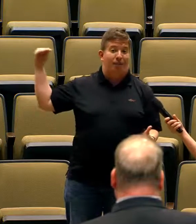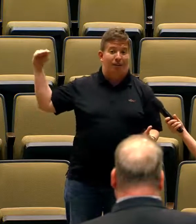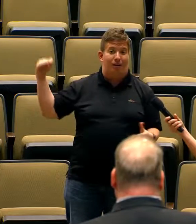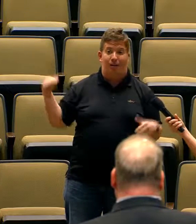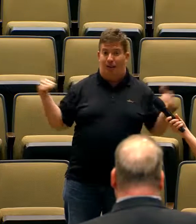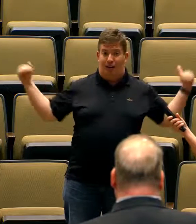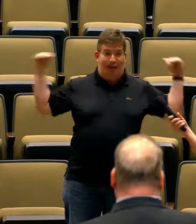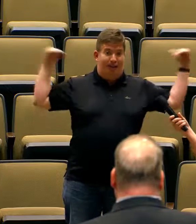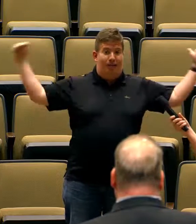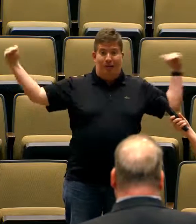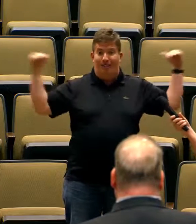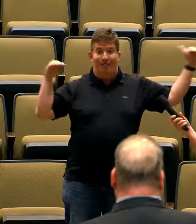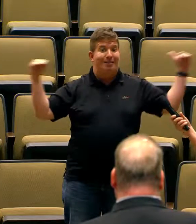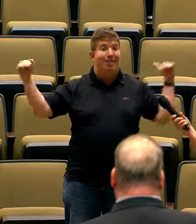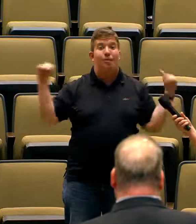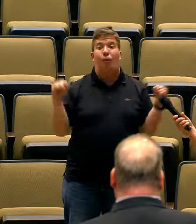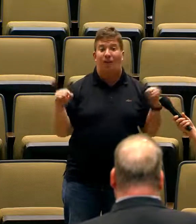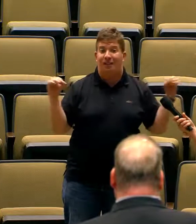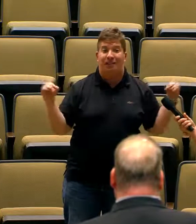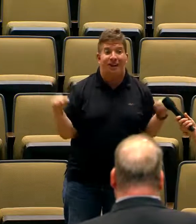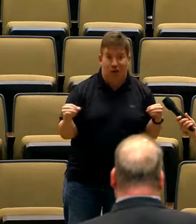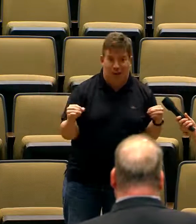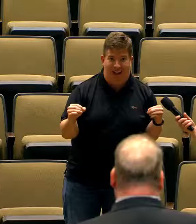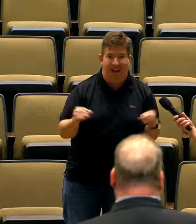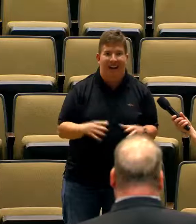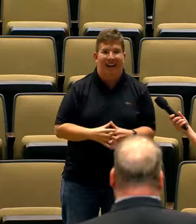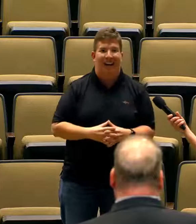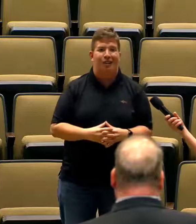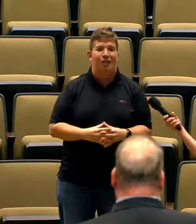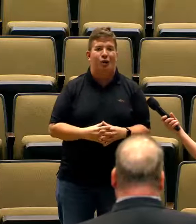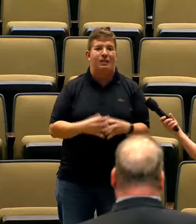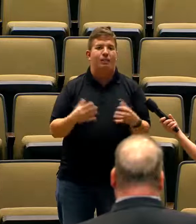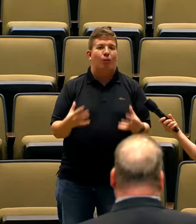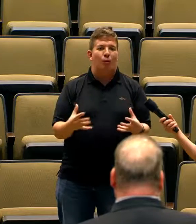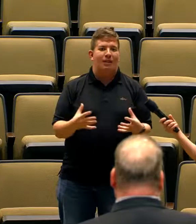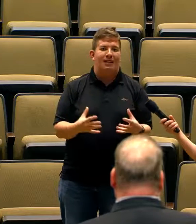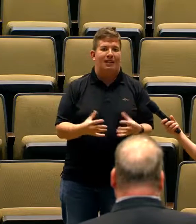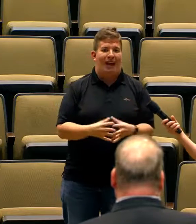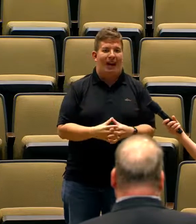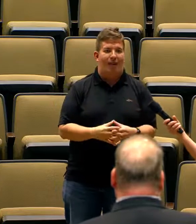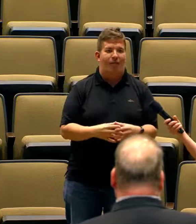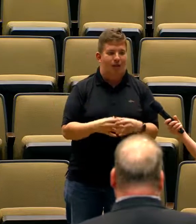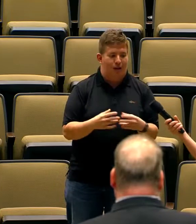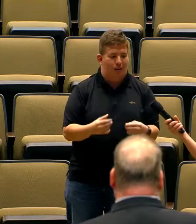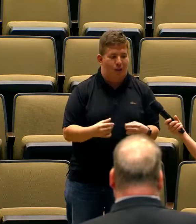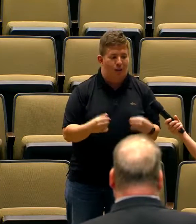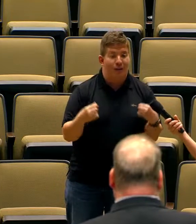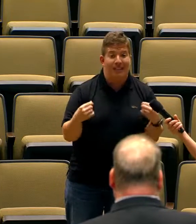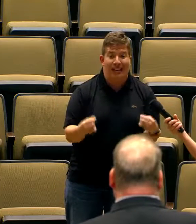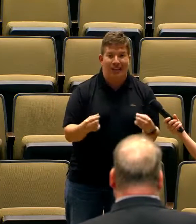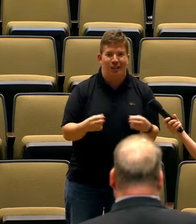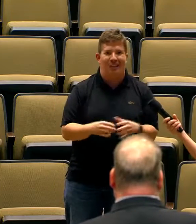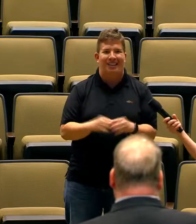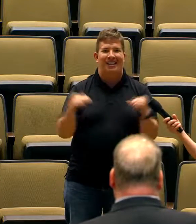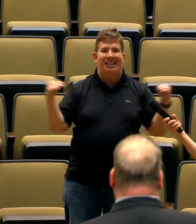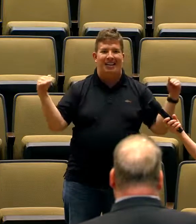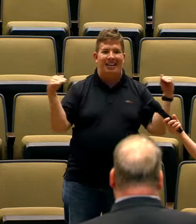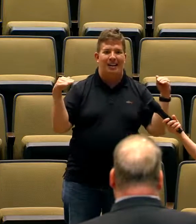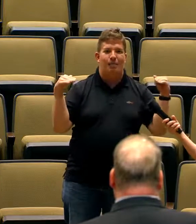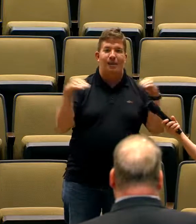top of the, at different points of entry. Mm-hmm. And so it's important to have